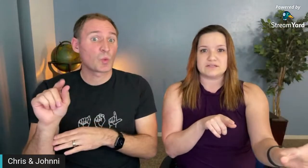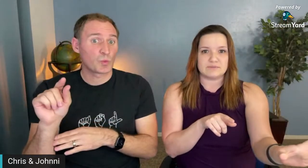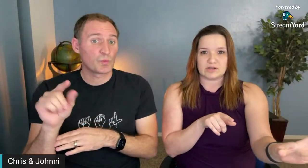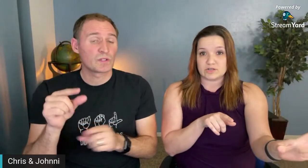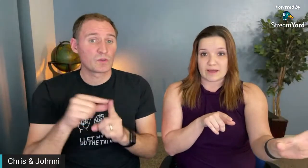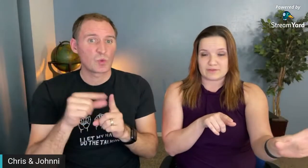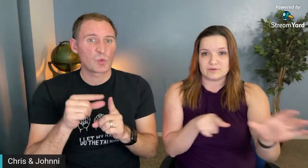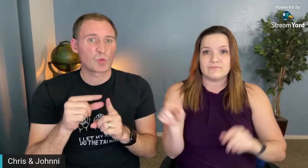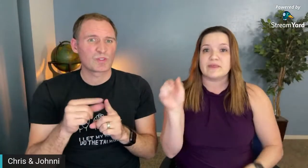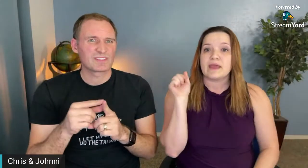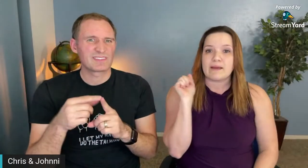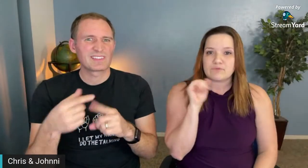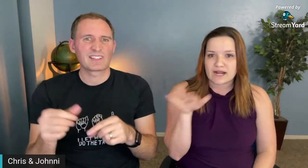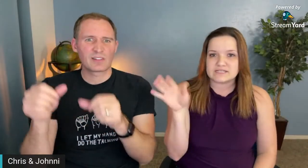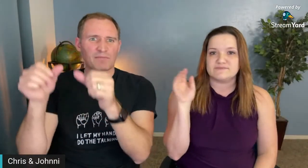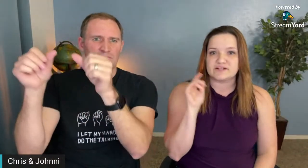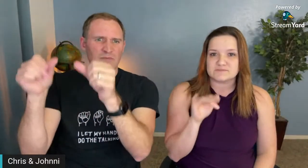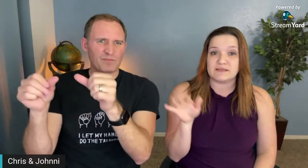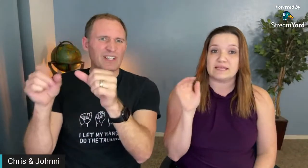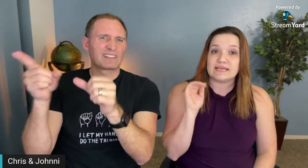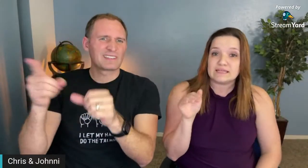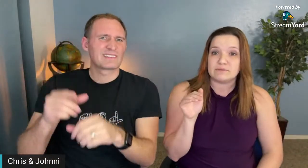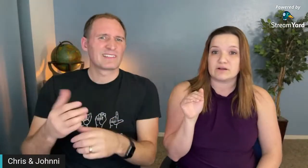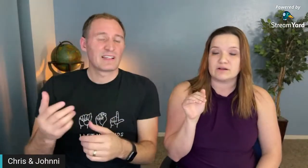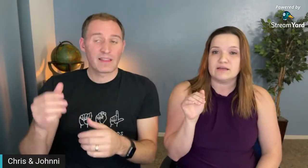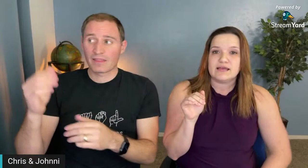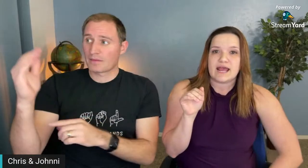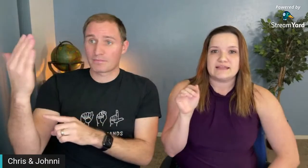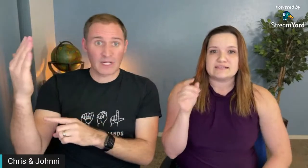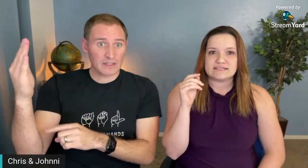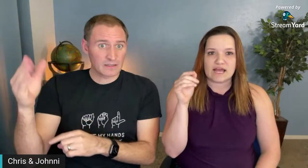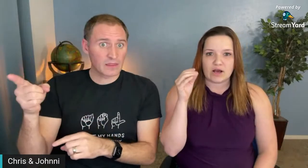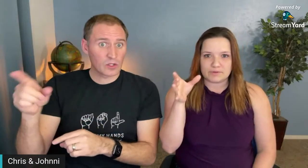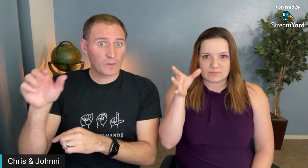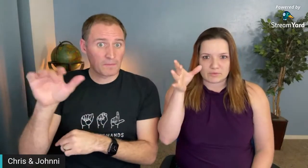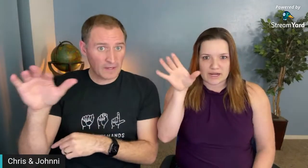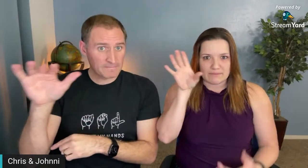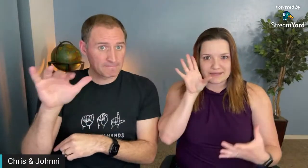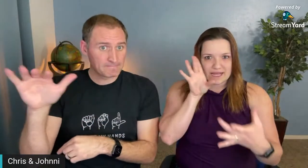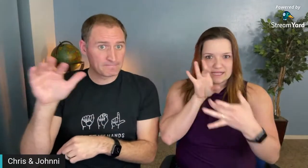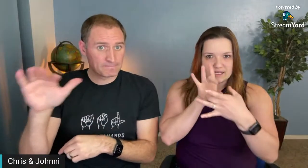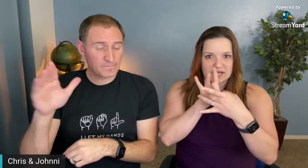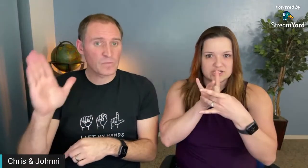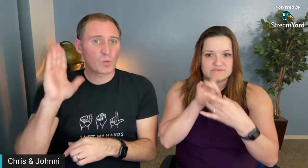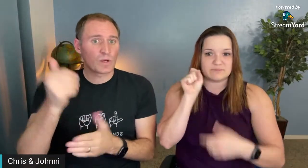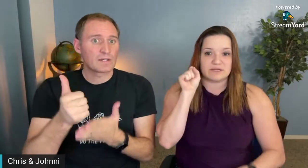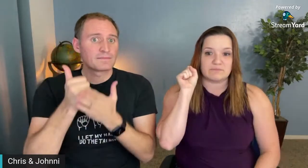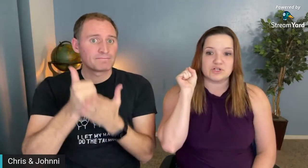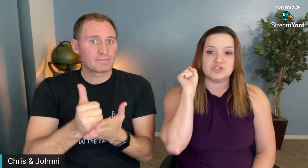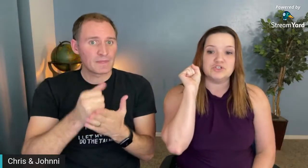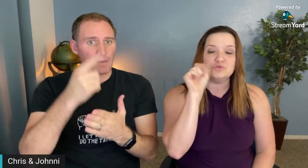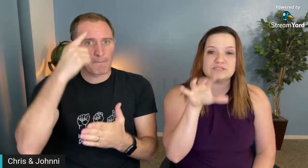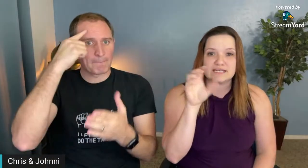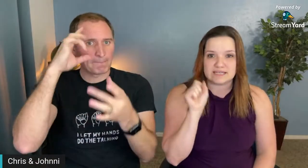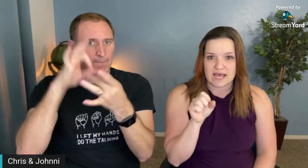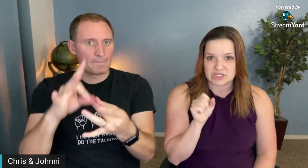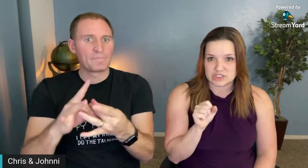mirror in your bathroom, and practice finger spelling in the mirror. And that's going to help your brain make that connection of somebody producing that to